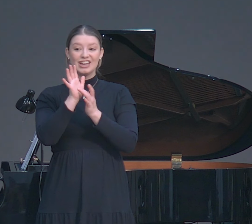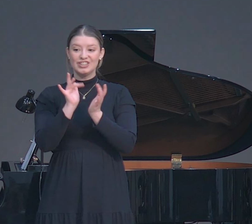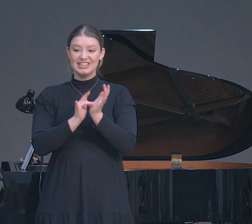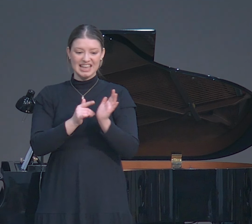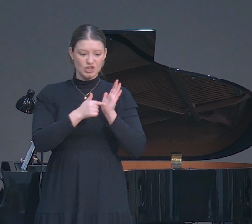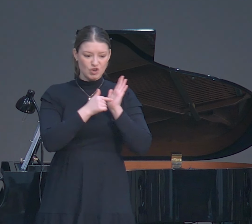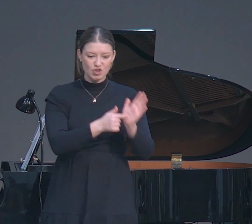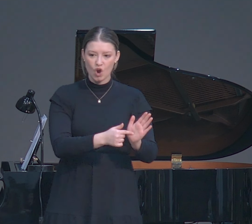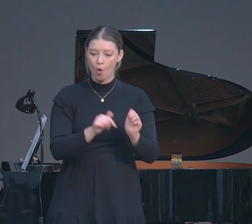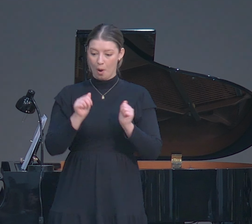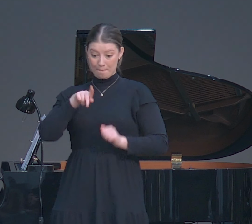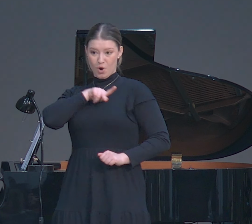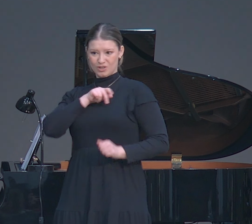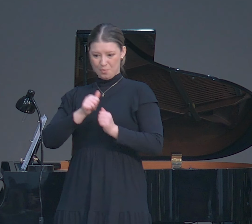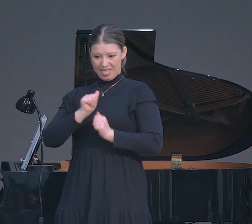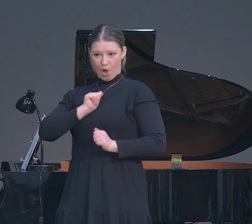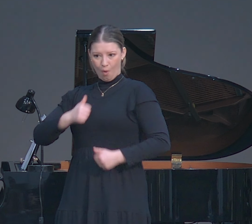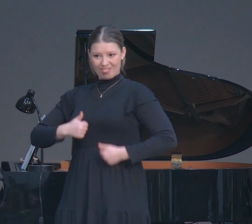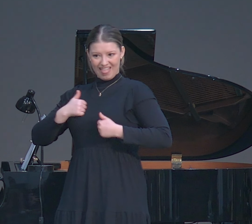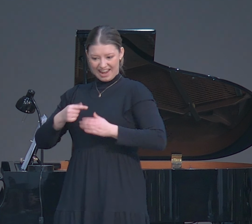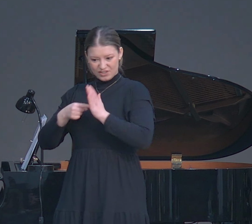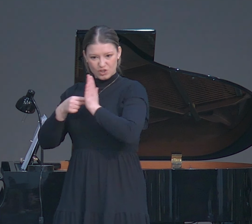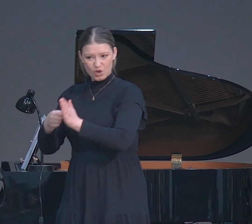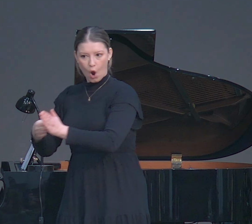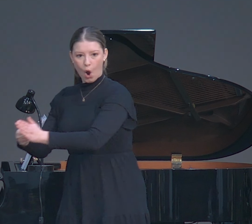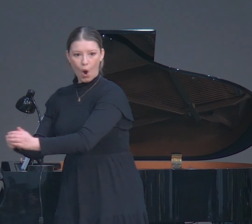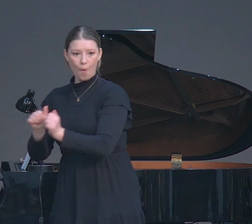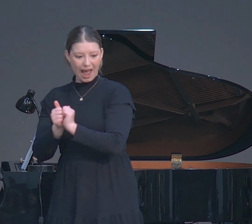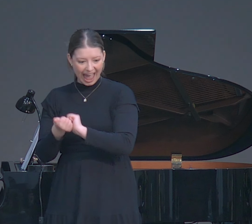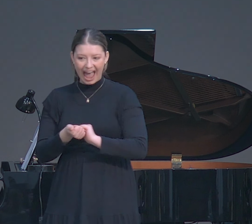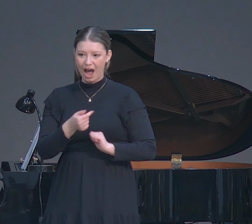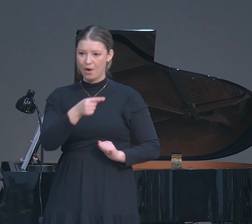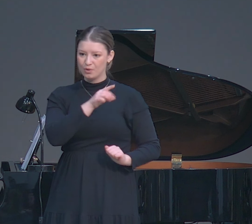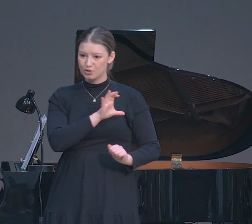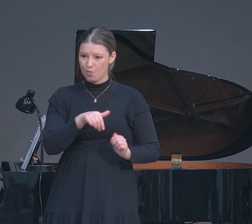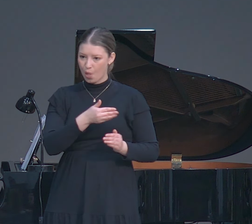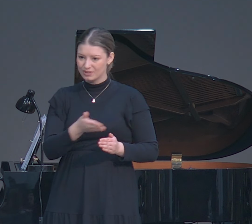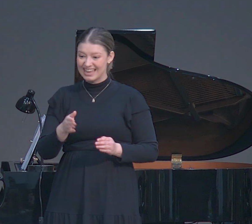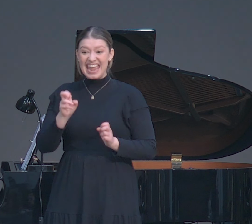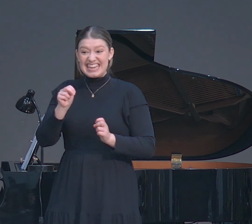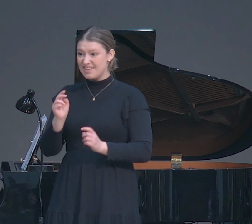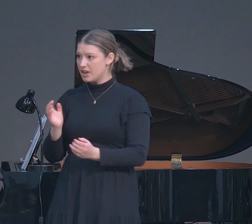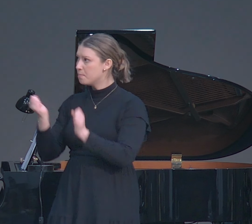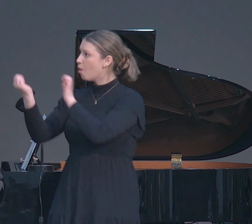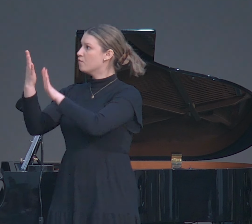before them, all the way up to being before rulers and kings.